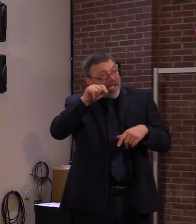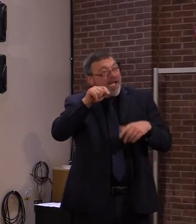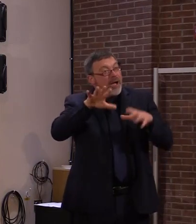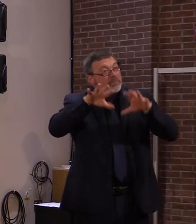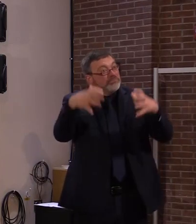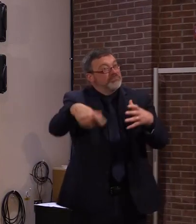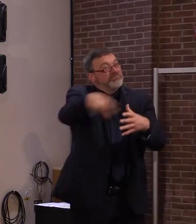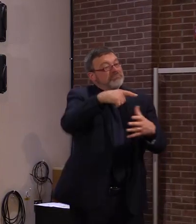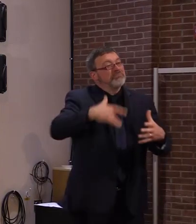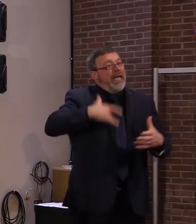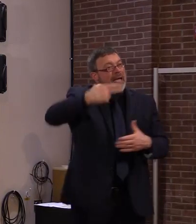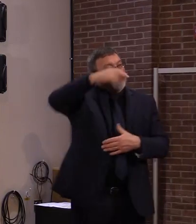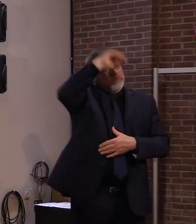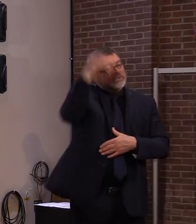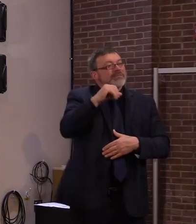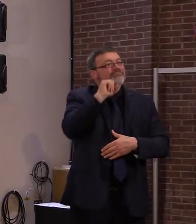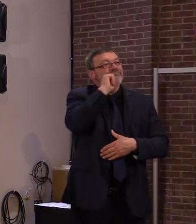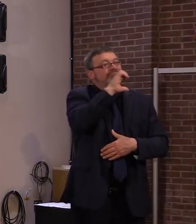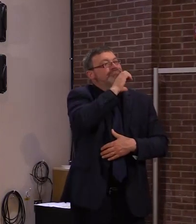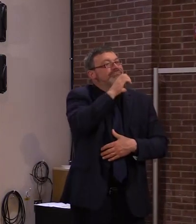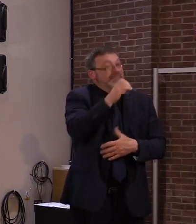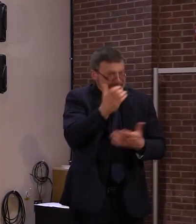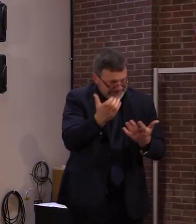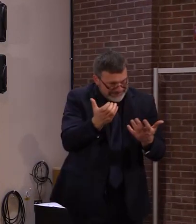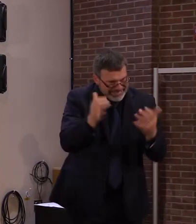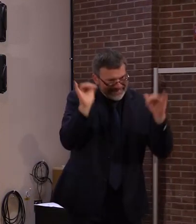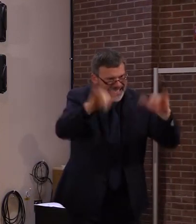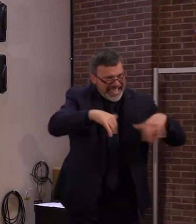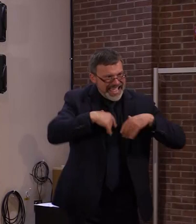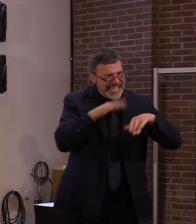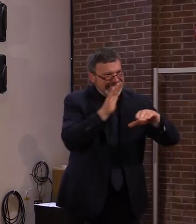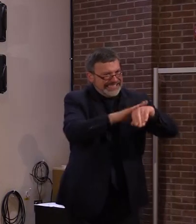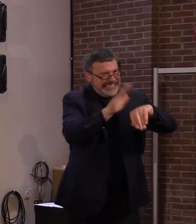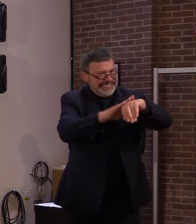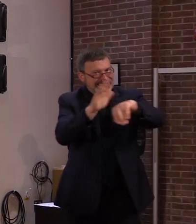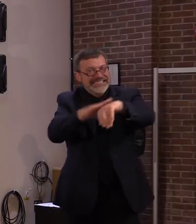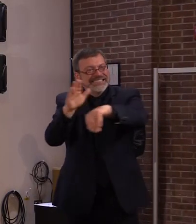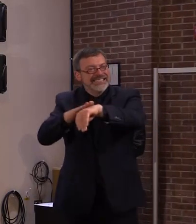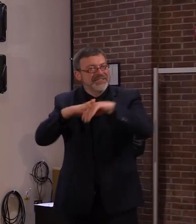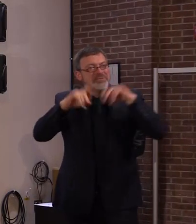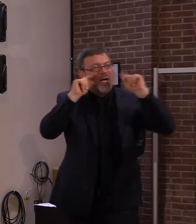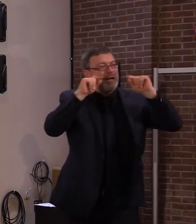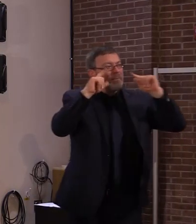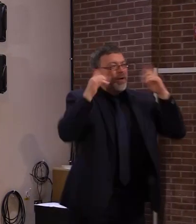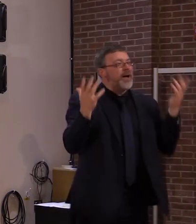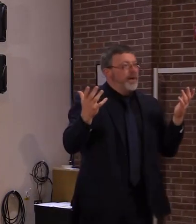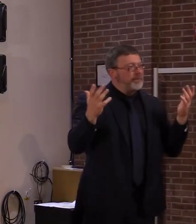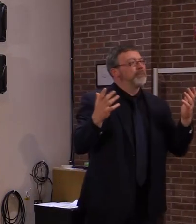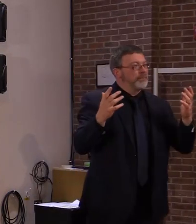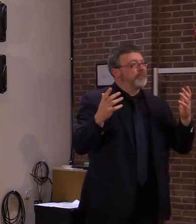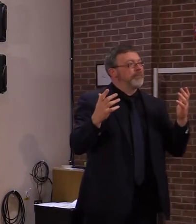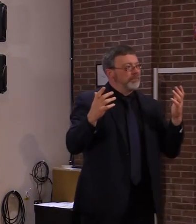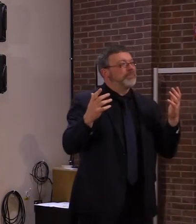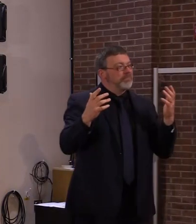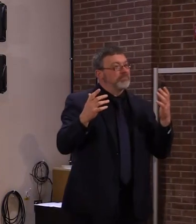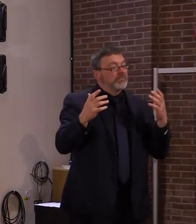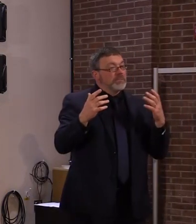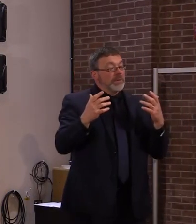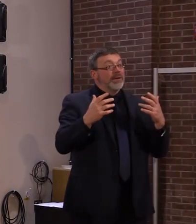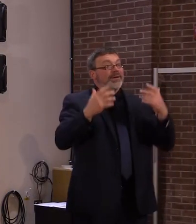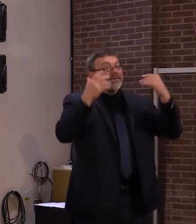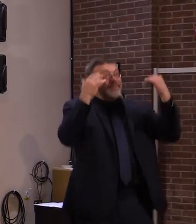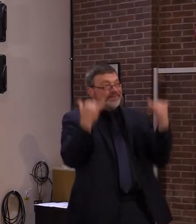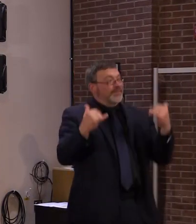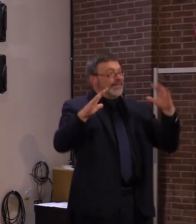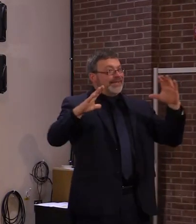Another reason is our behavior has changed. We are more mobile, we're traveling and hosting visitors, doing